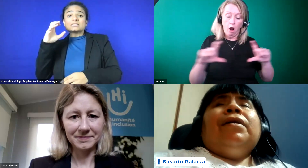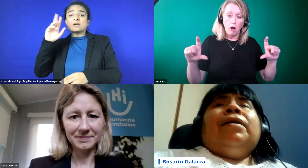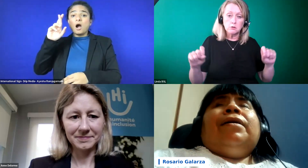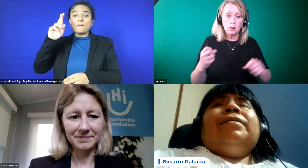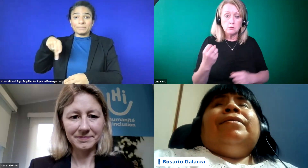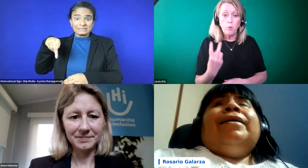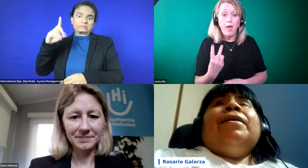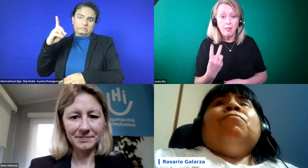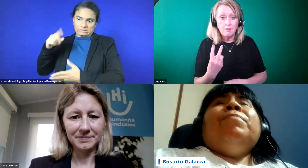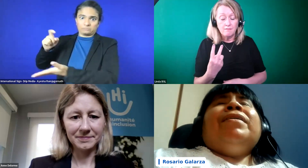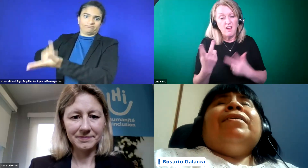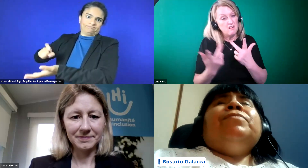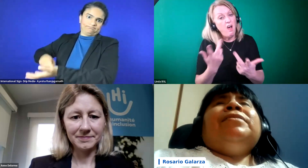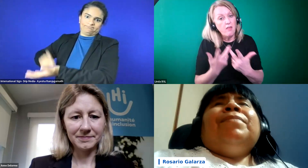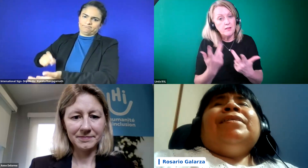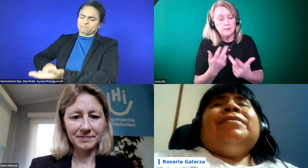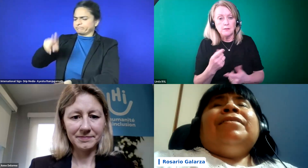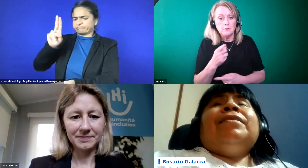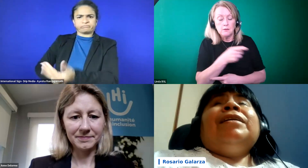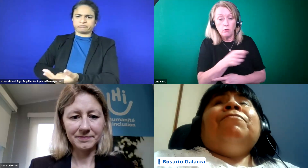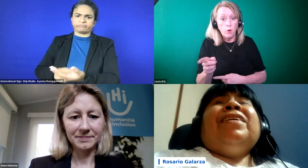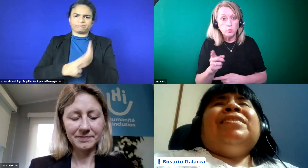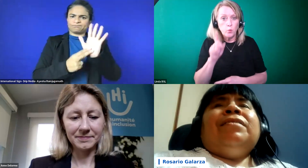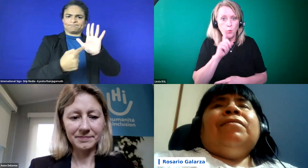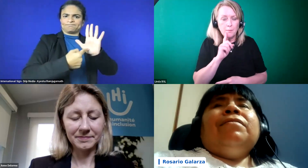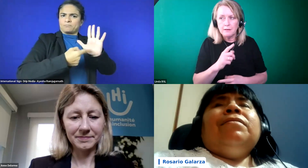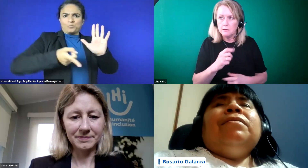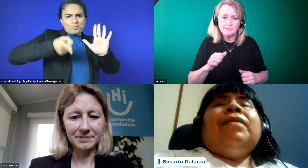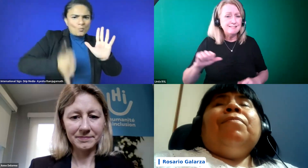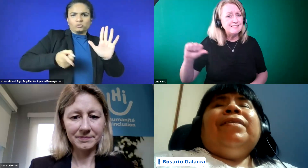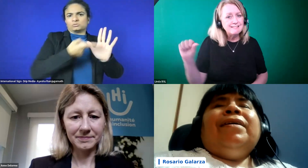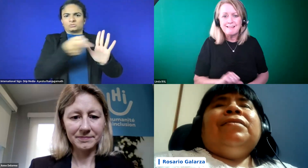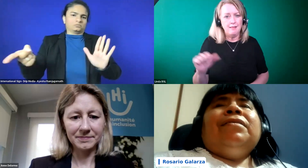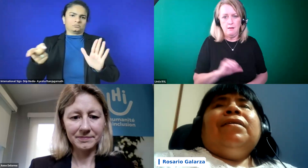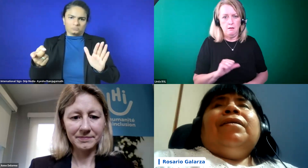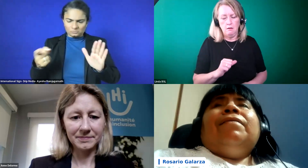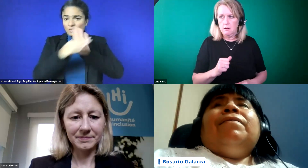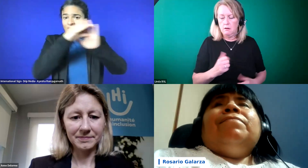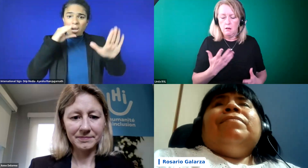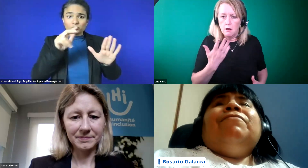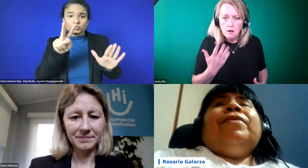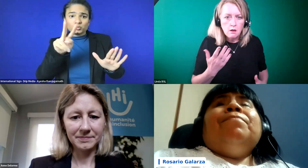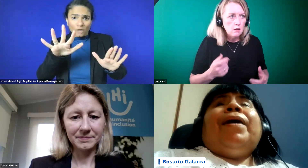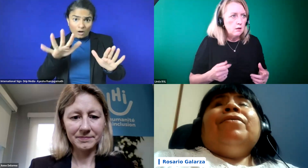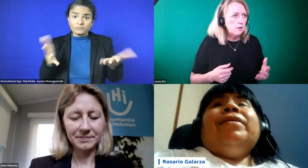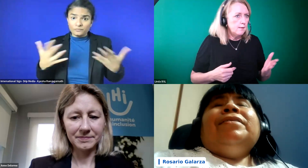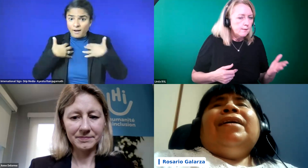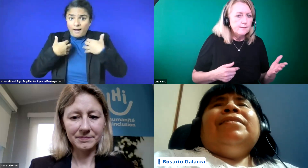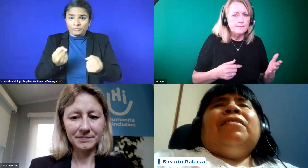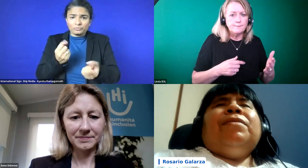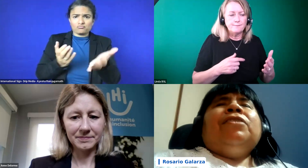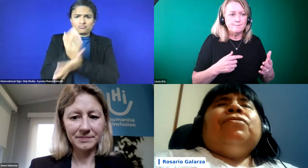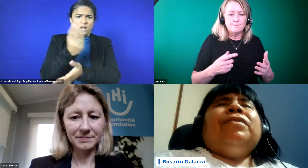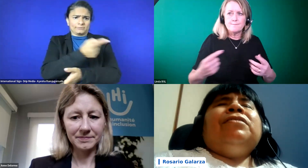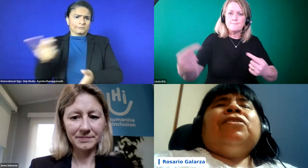others, the women and girls with disability keep facing nowadays different violence